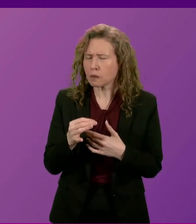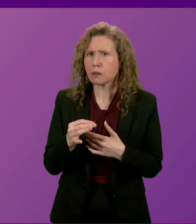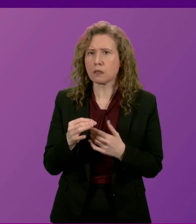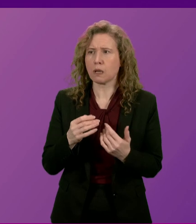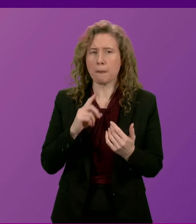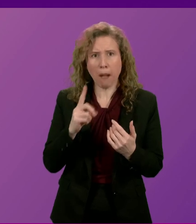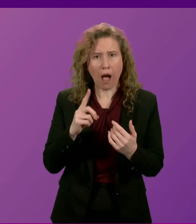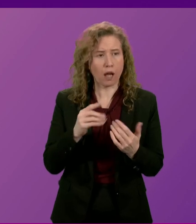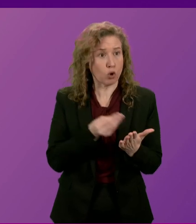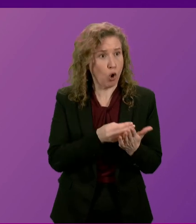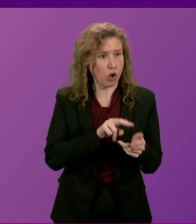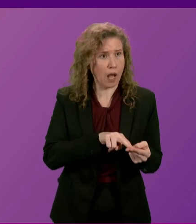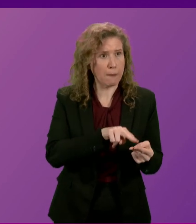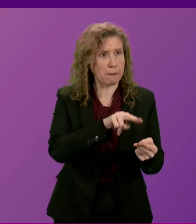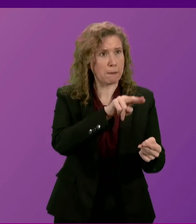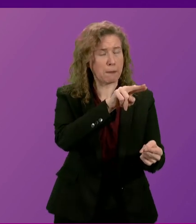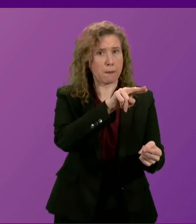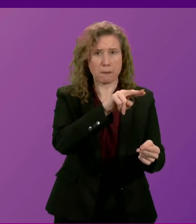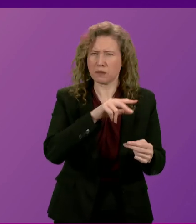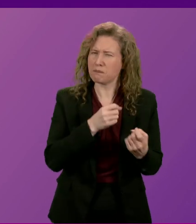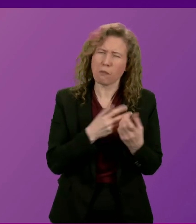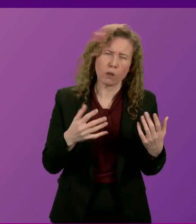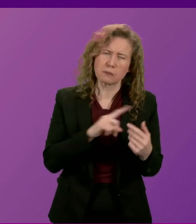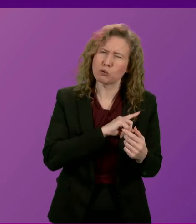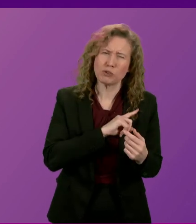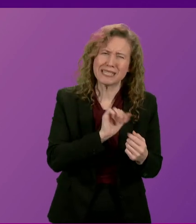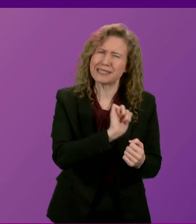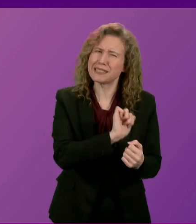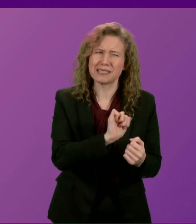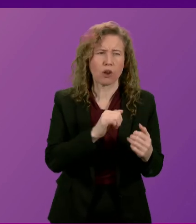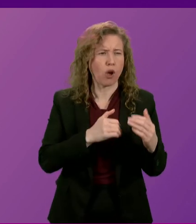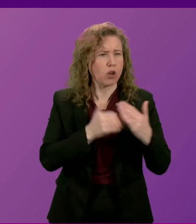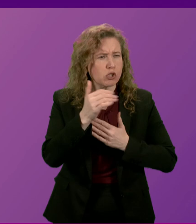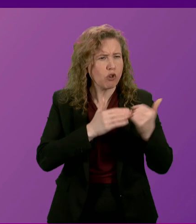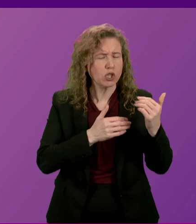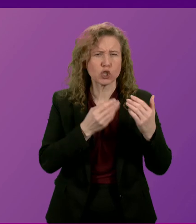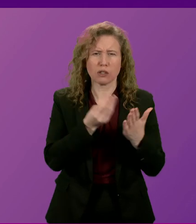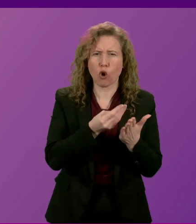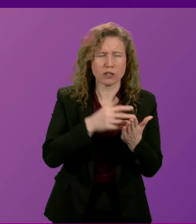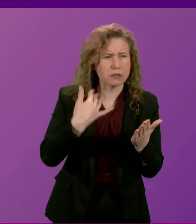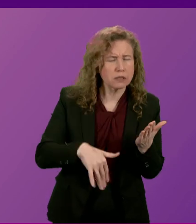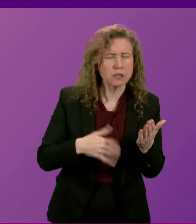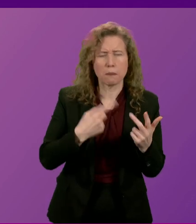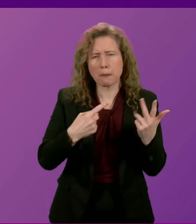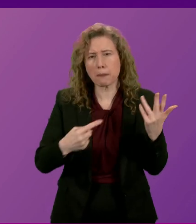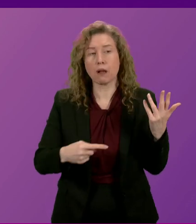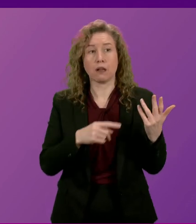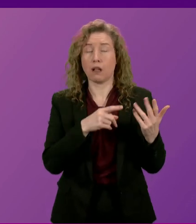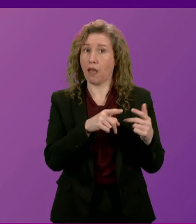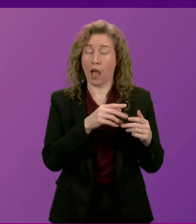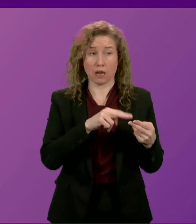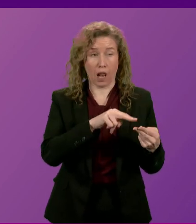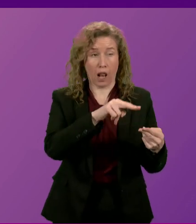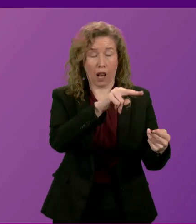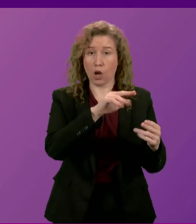experiencing increases in costs because of multiple factors of construction cost inflation, exceeding in some